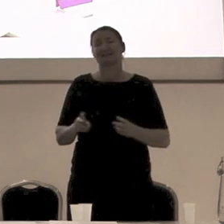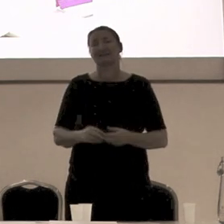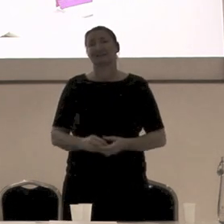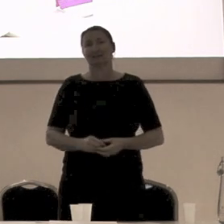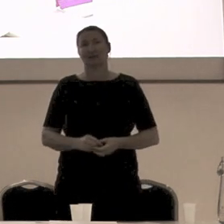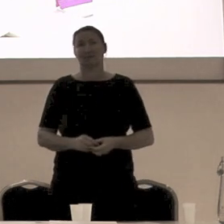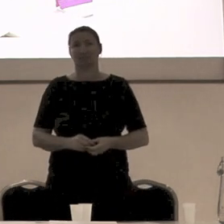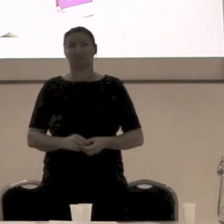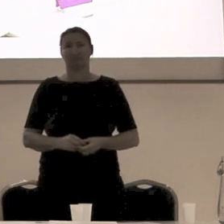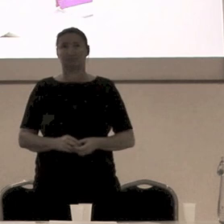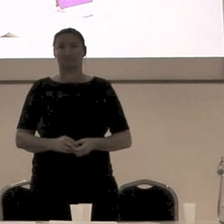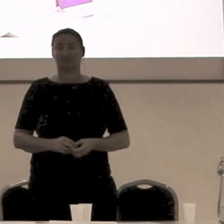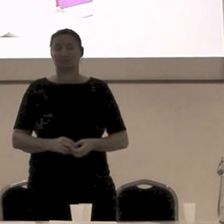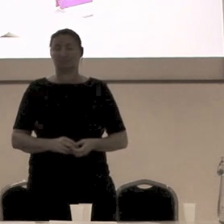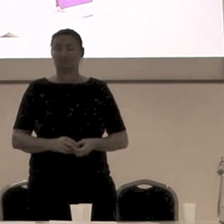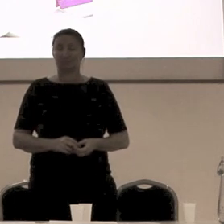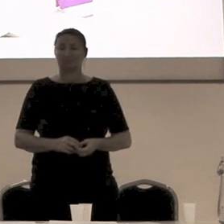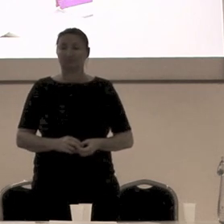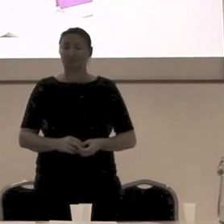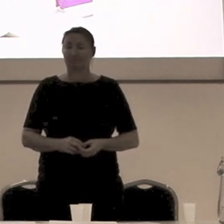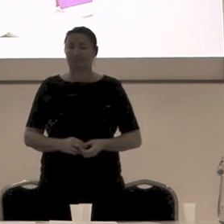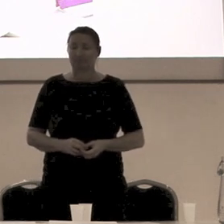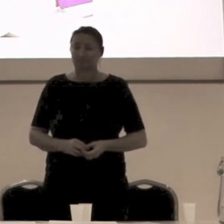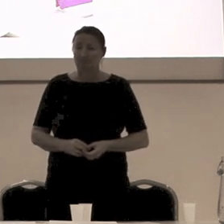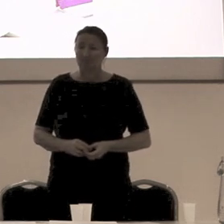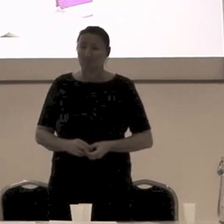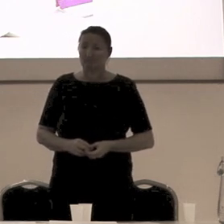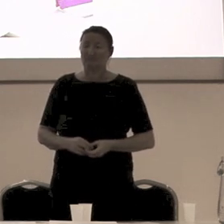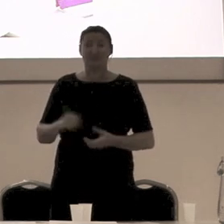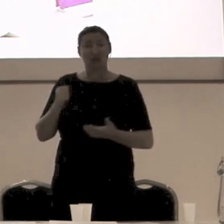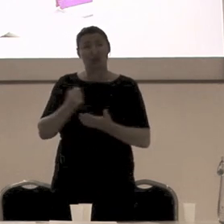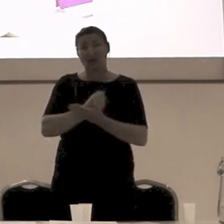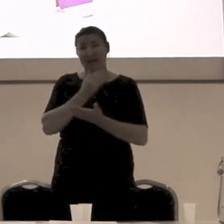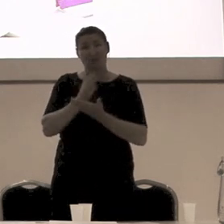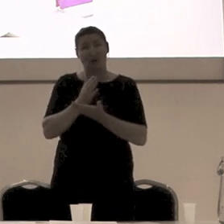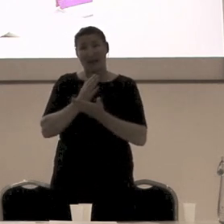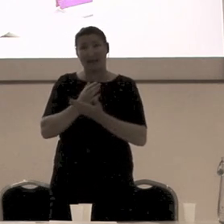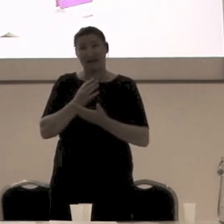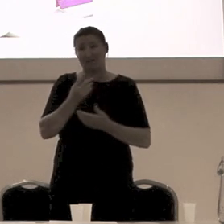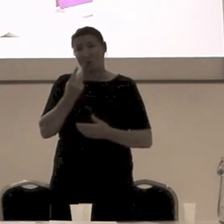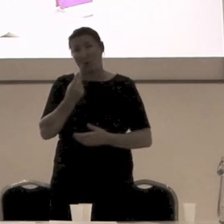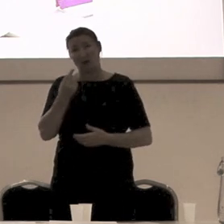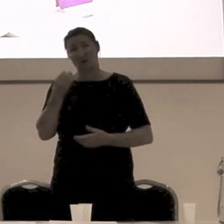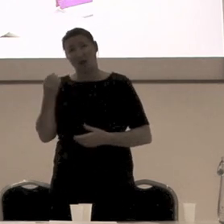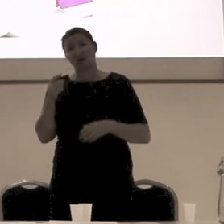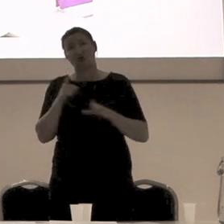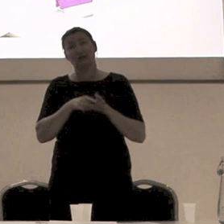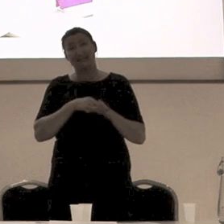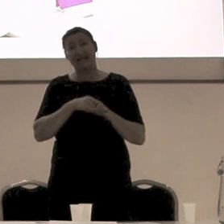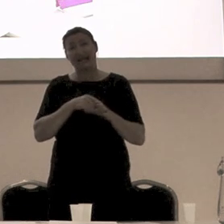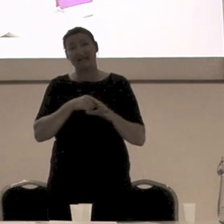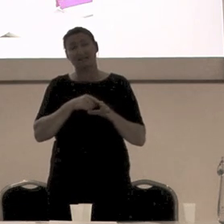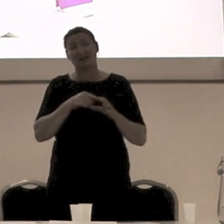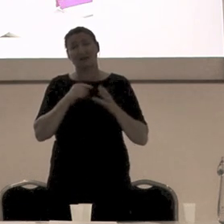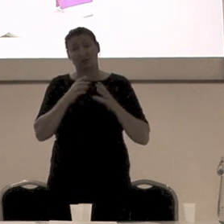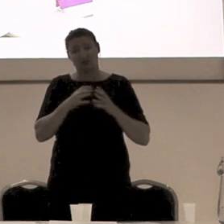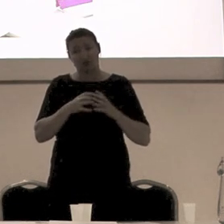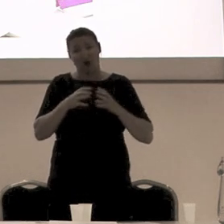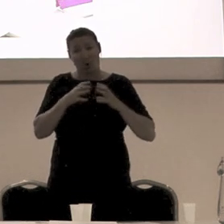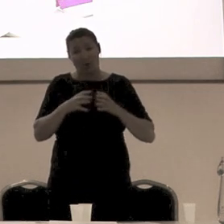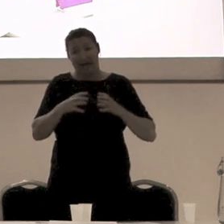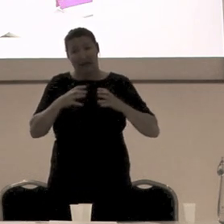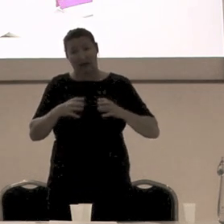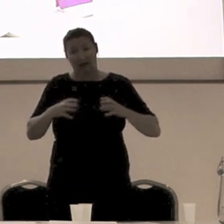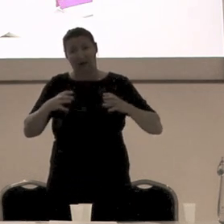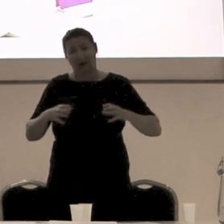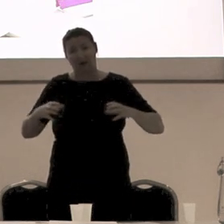a shame, is it not, that throughout this last 120, 130 years, there has been a growth, a steady growth,